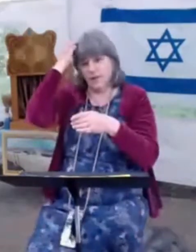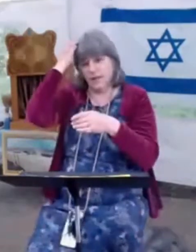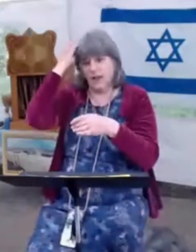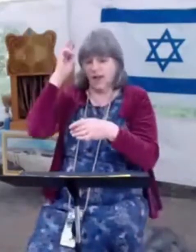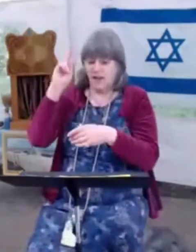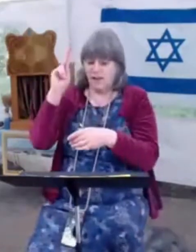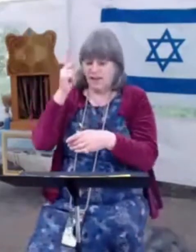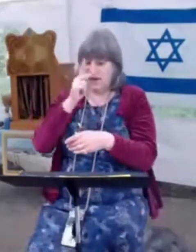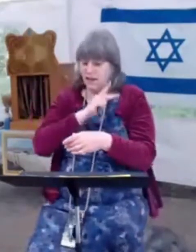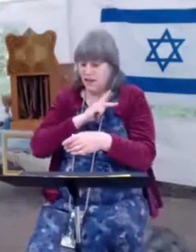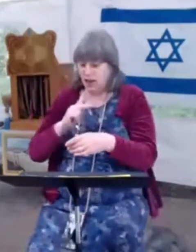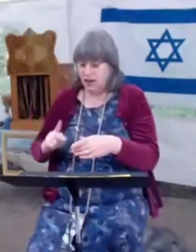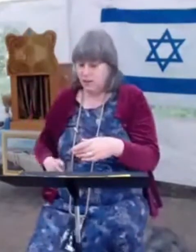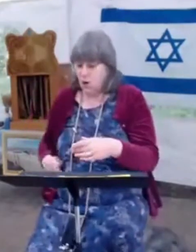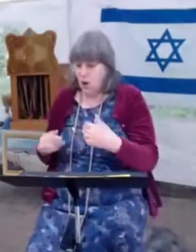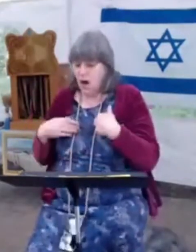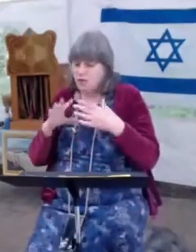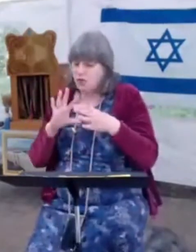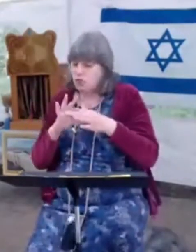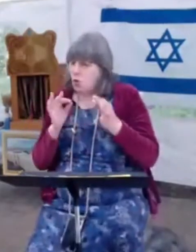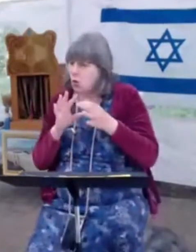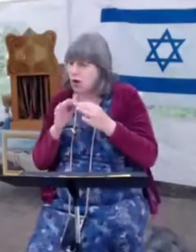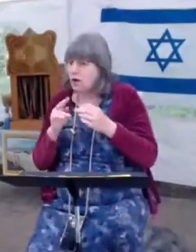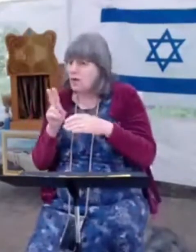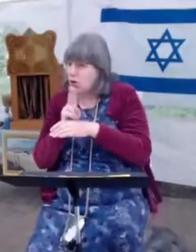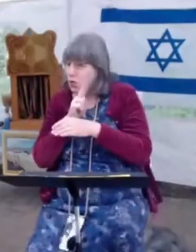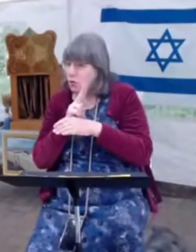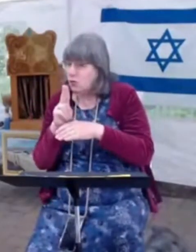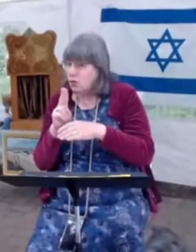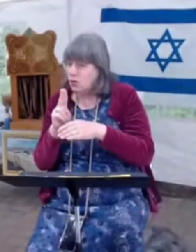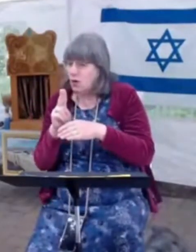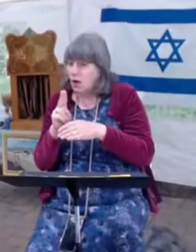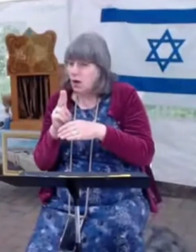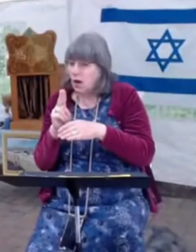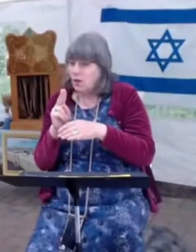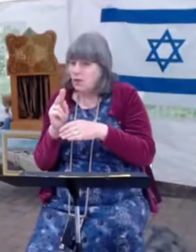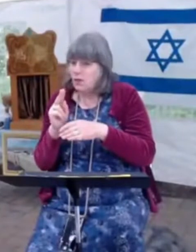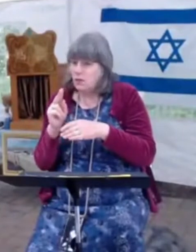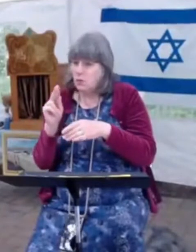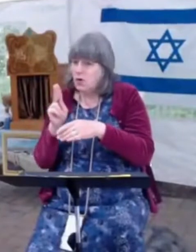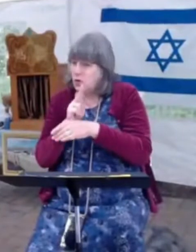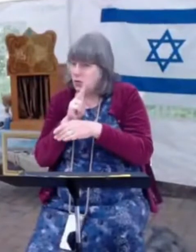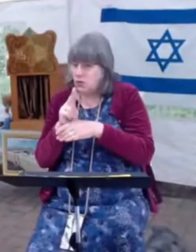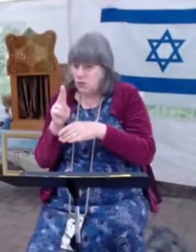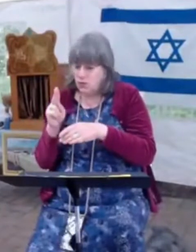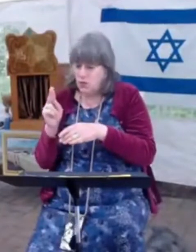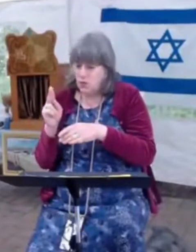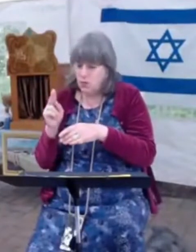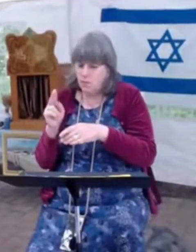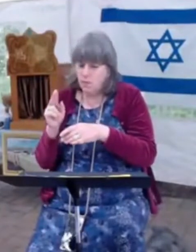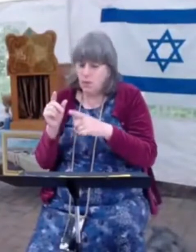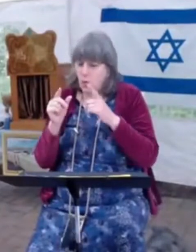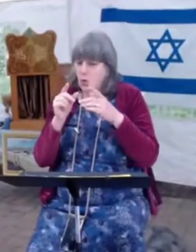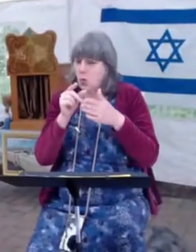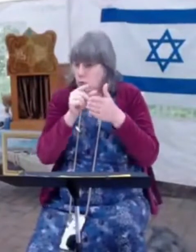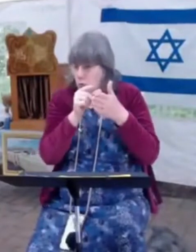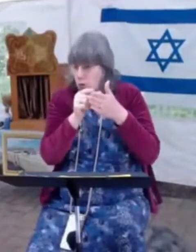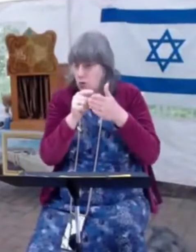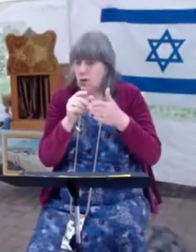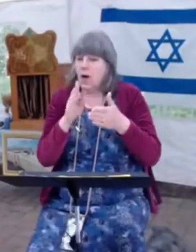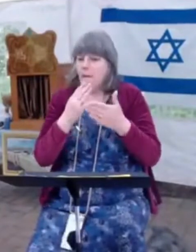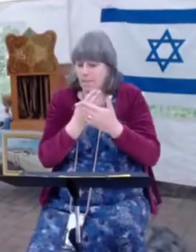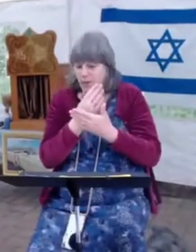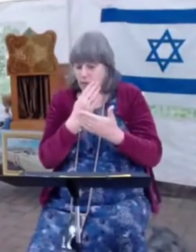The famine was so severe that a donkey's head was sold for 80 pieces of silver and half